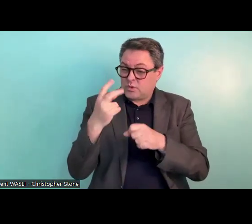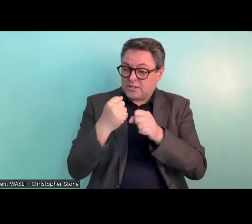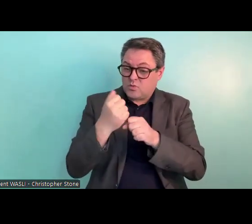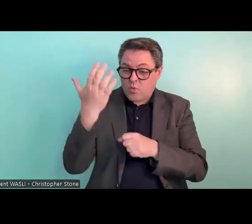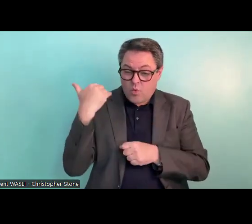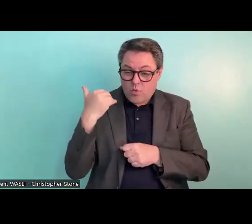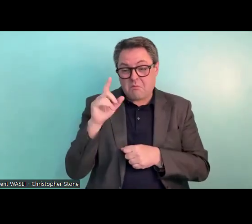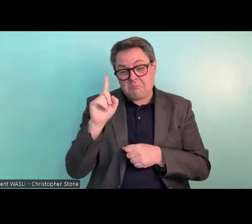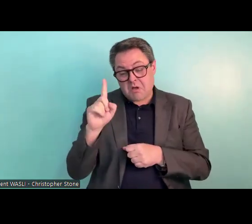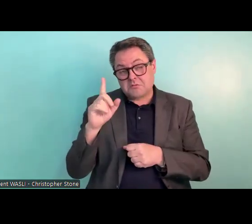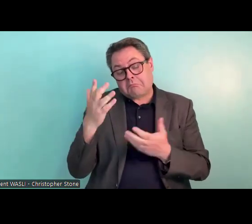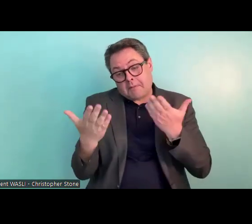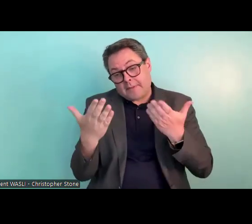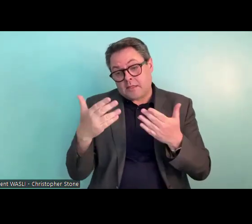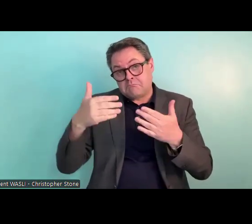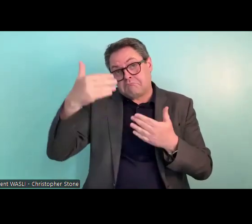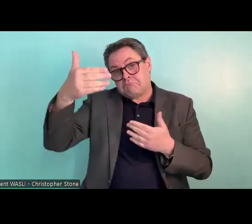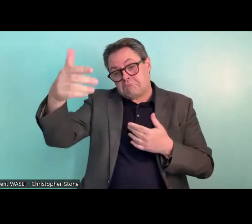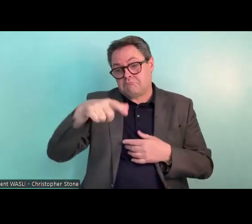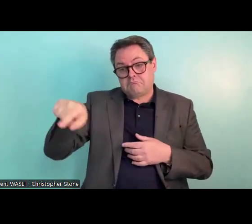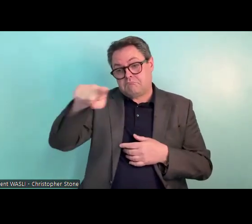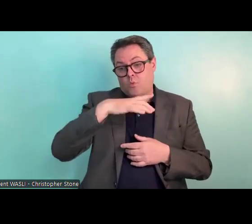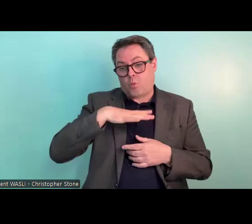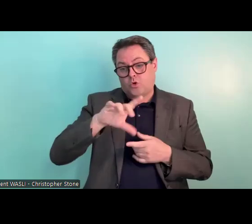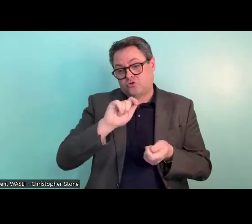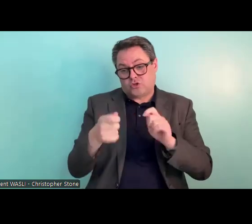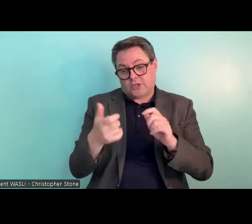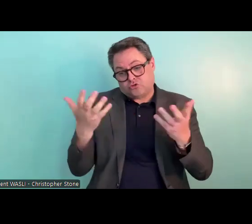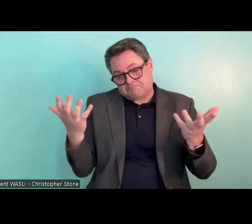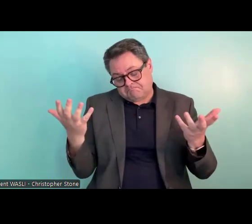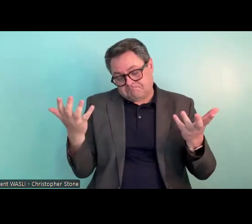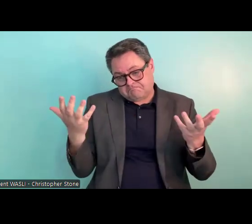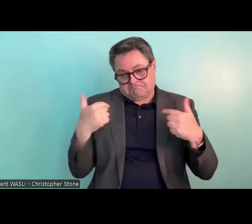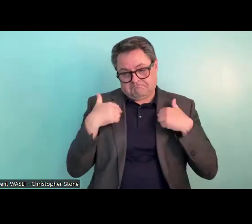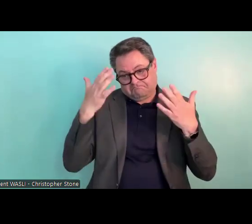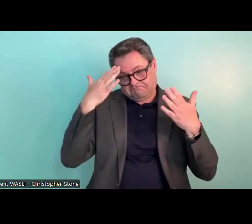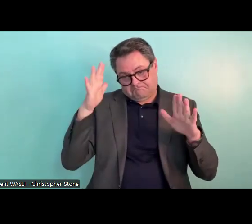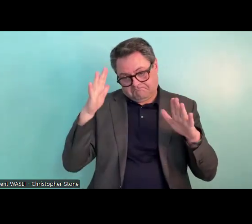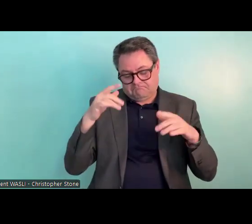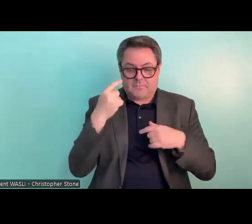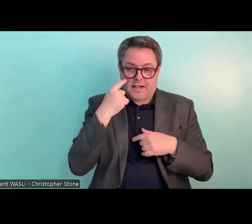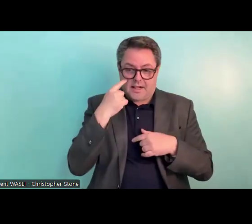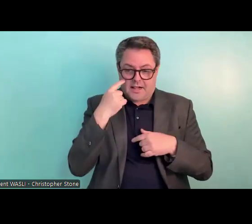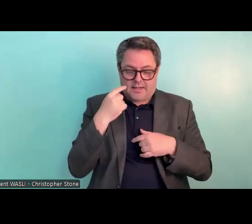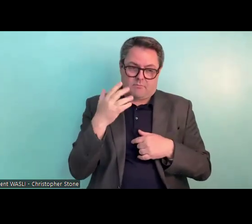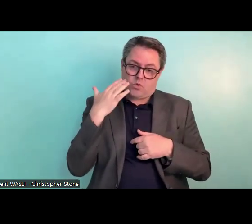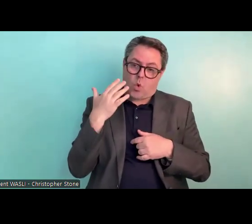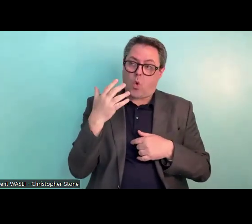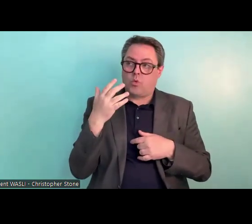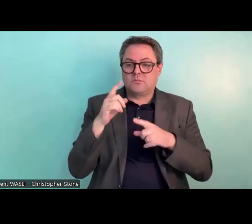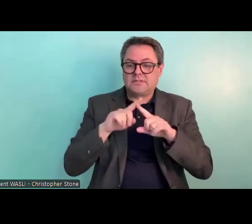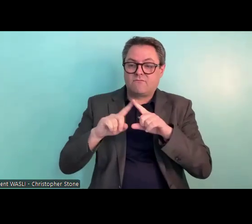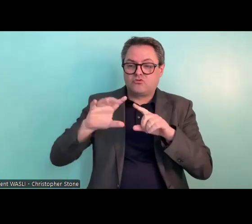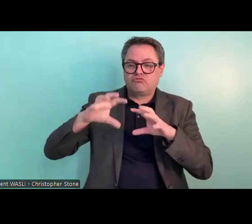acceptable. A couple of years ago, there was a vote around this, but it might be that in future there's a change. We don't know. That's something that could